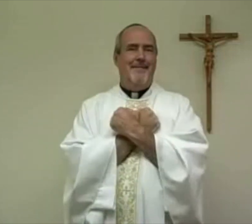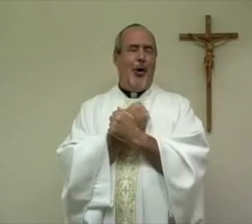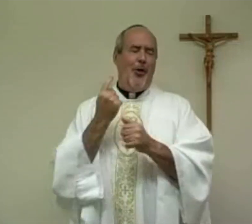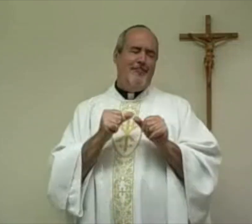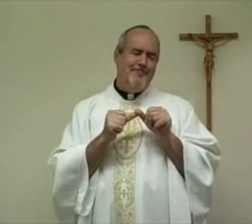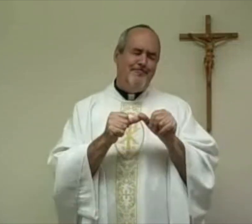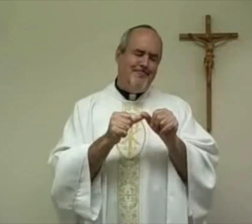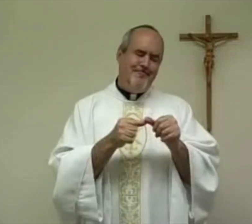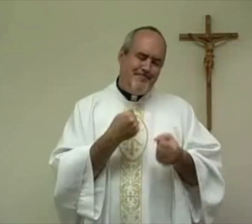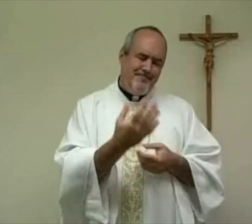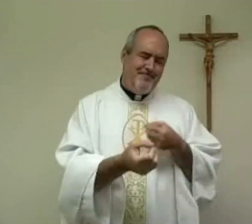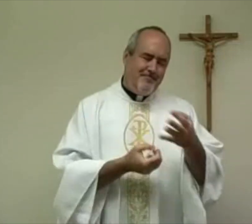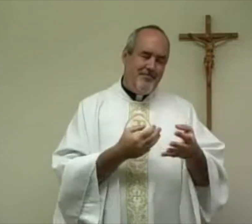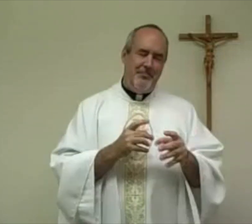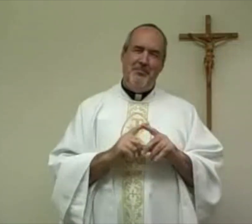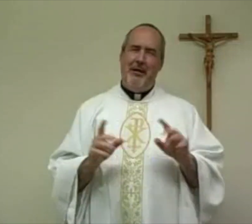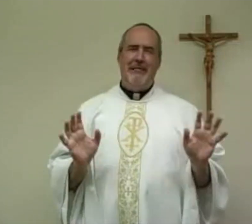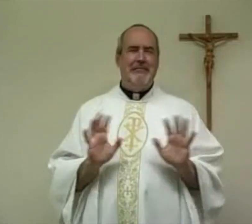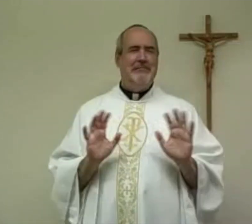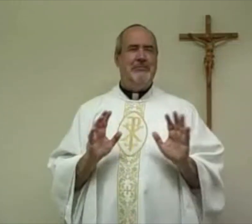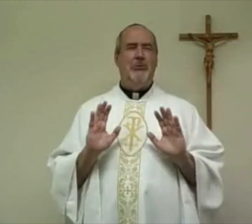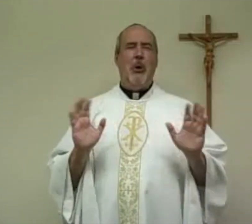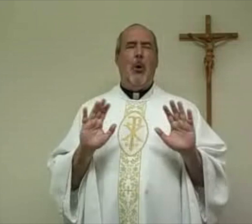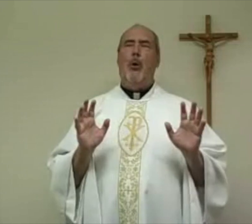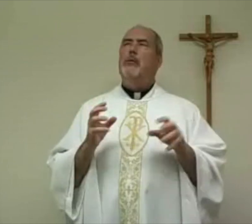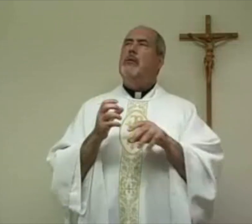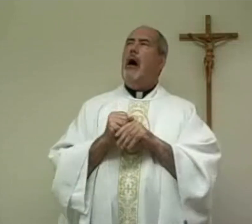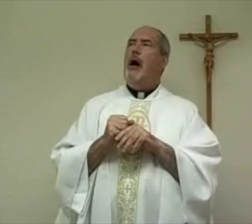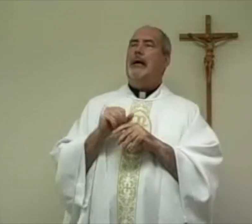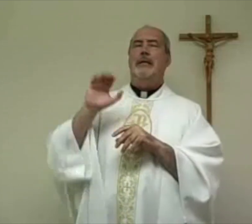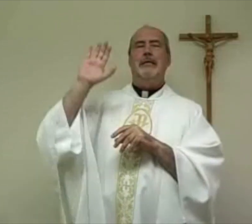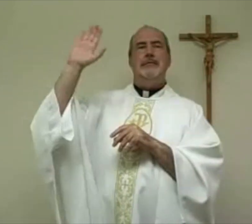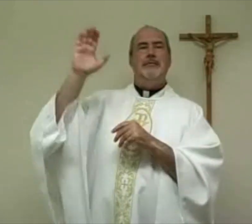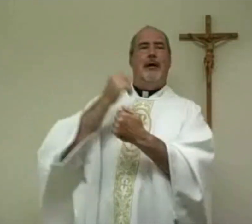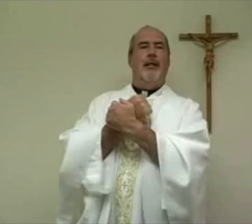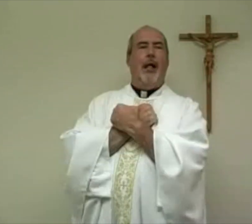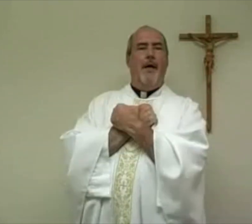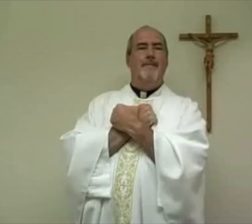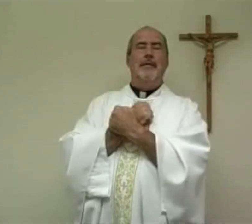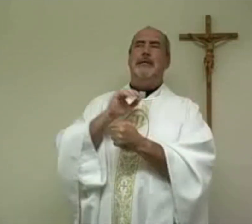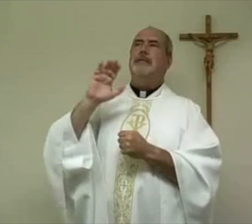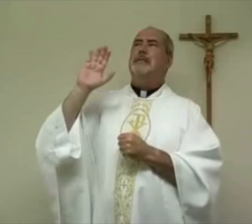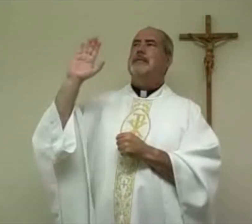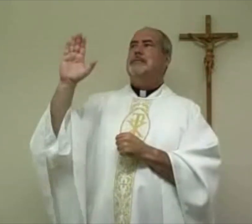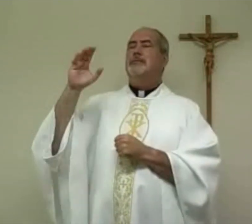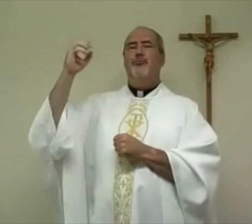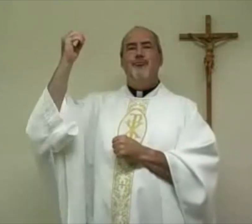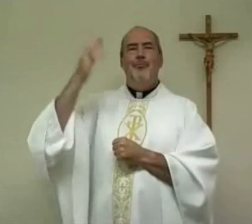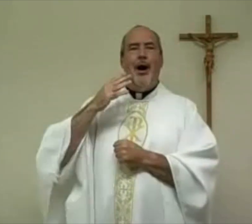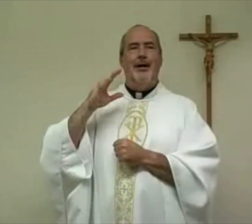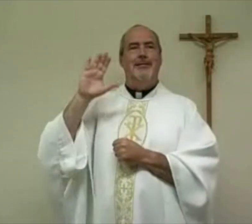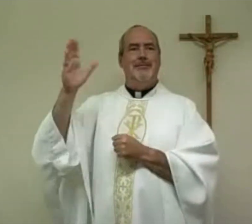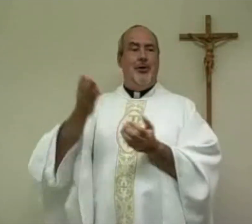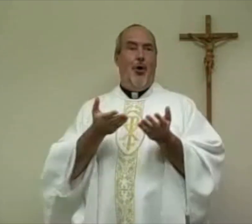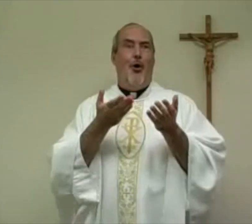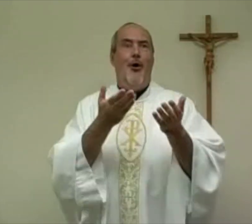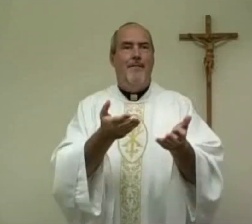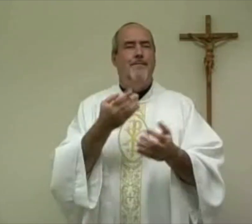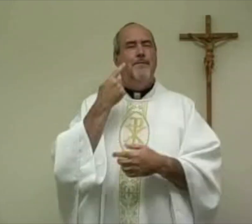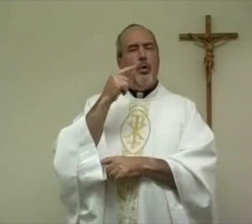that God is so forgiving and he continues to give us things. But we don't take his love and